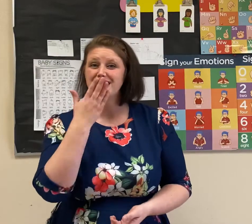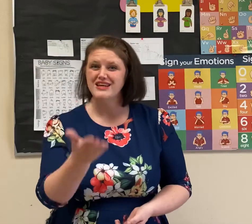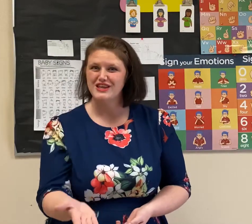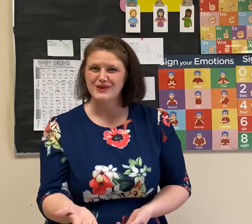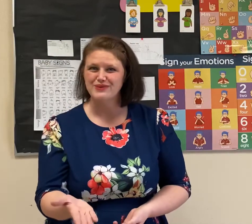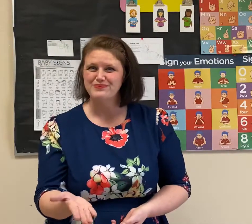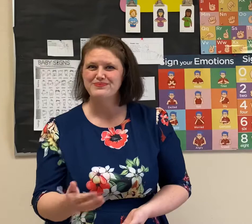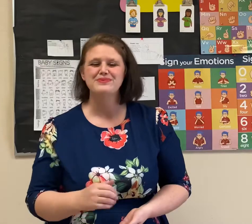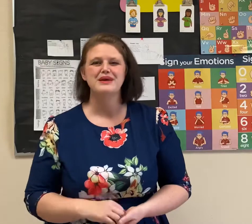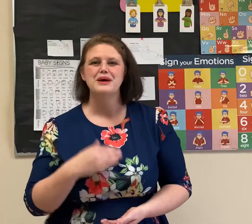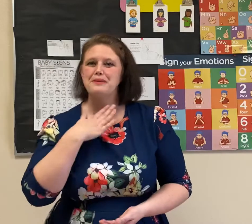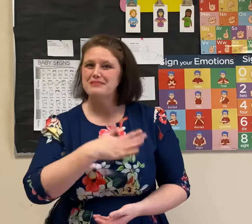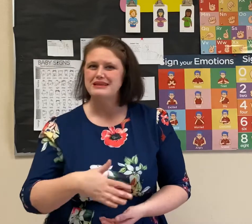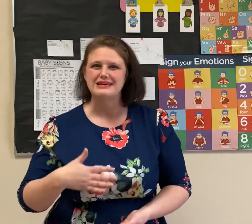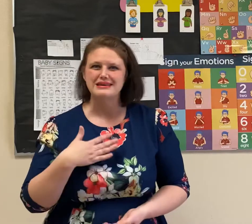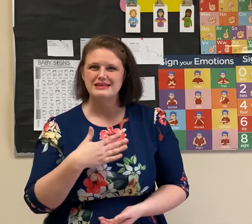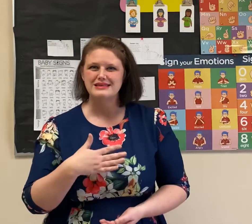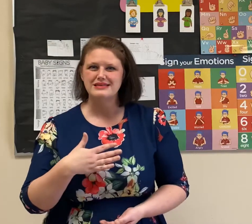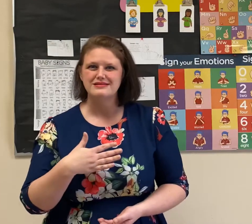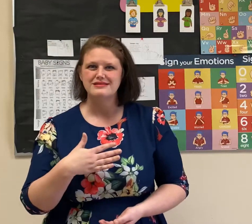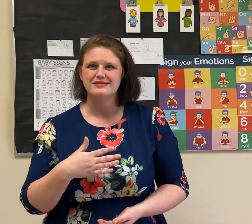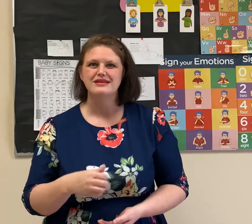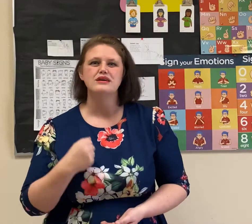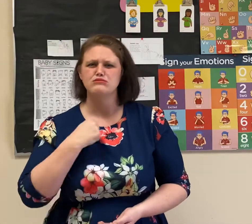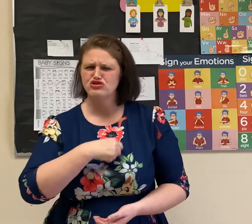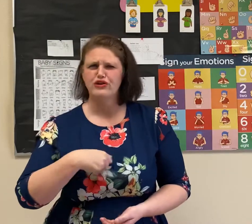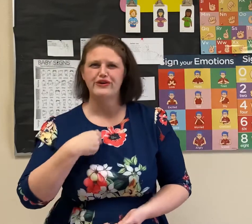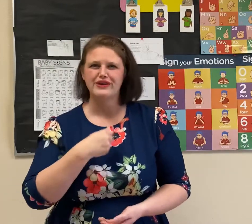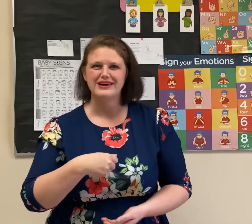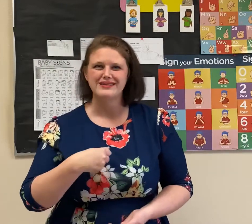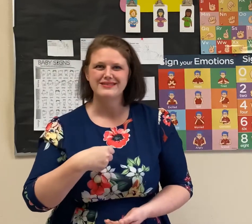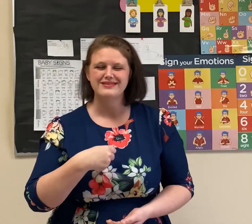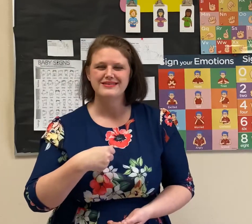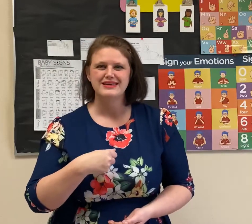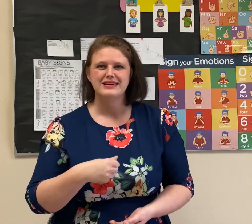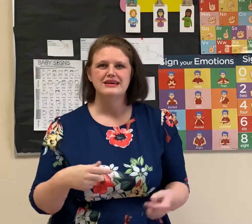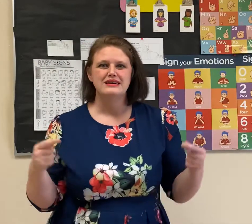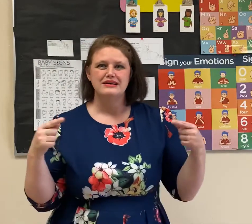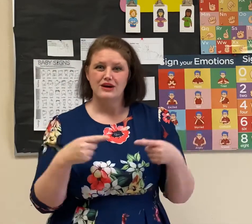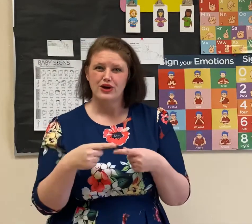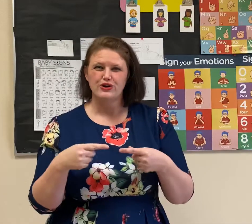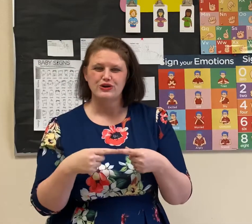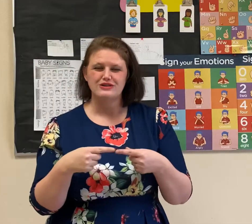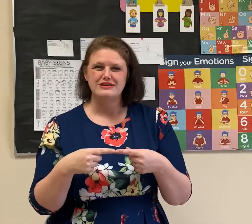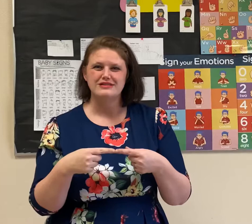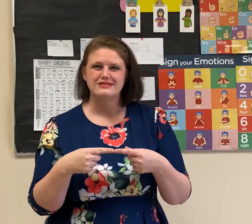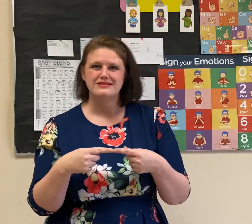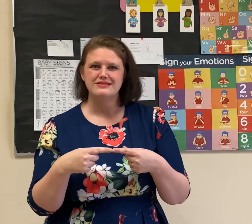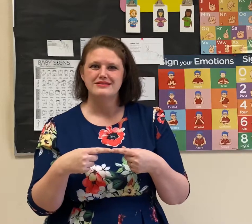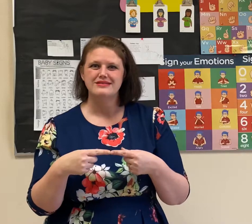you, please, sorry, hurt.